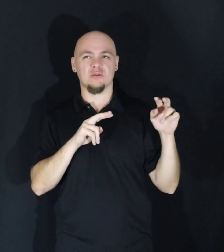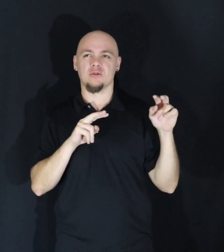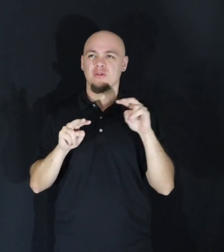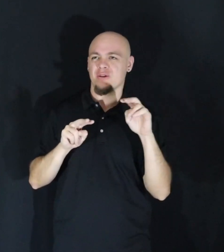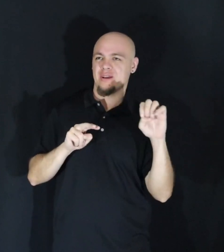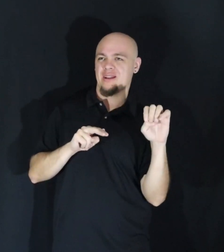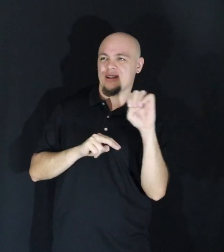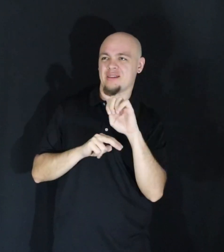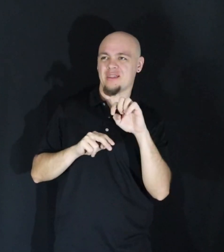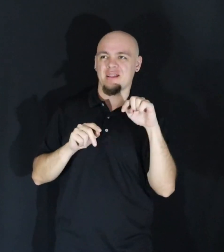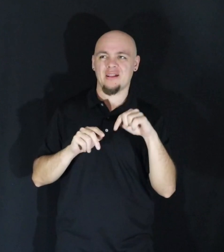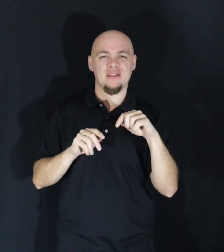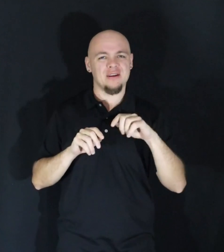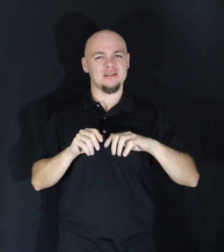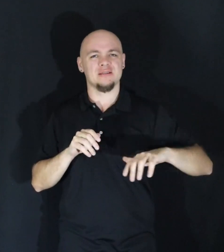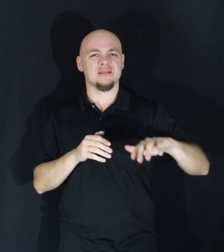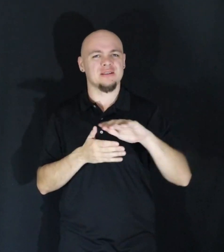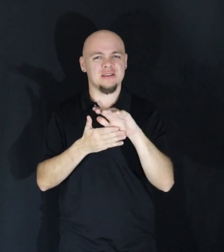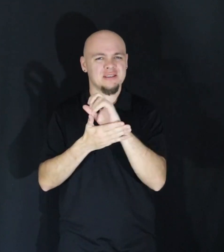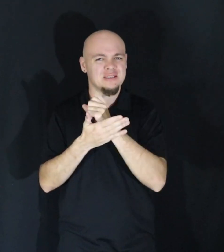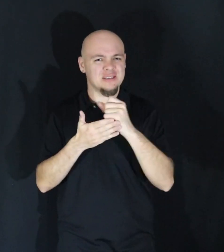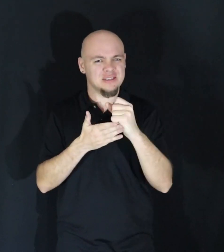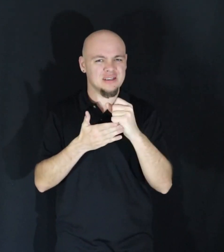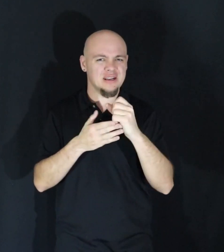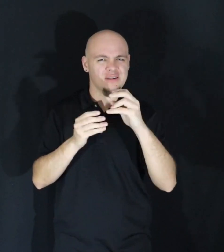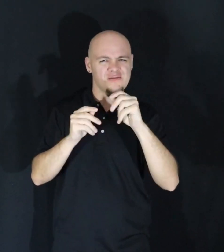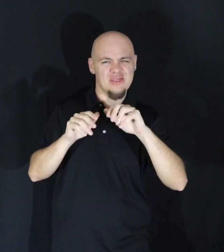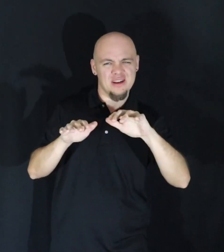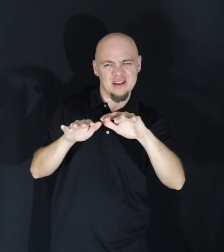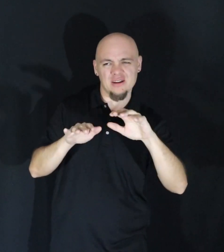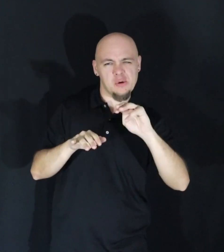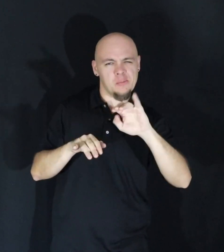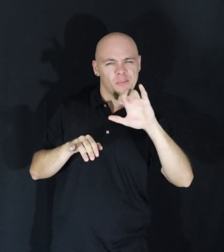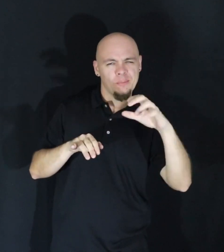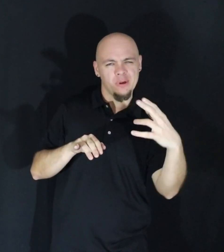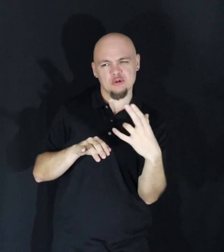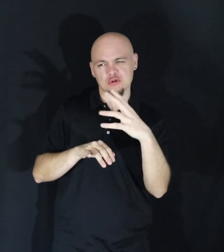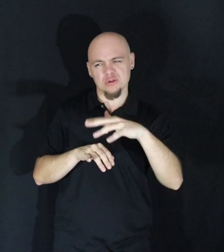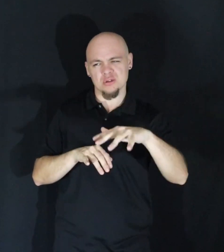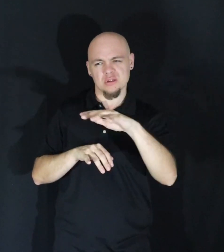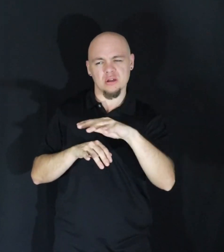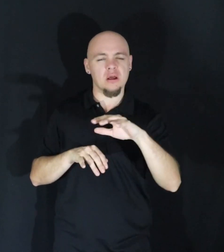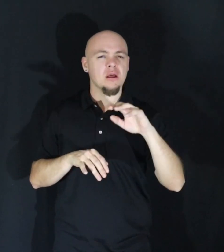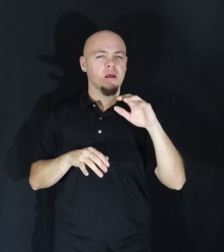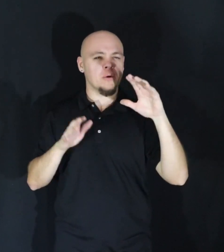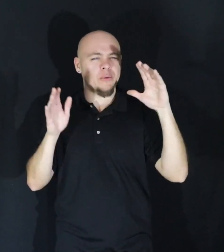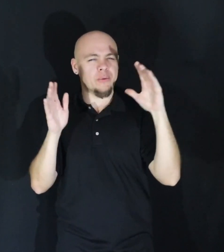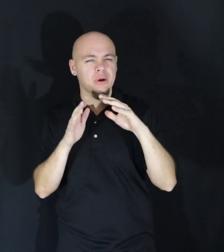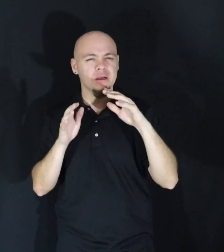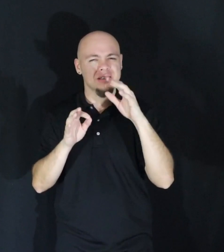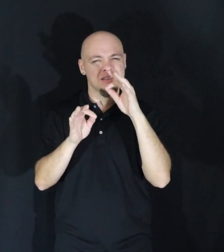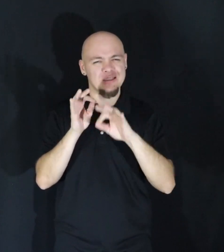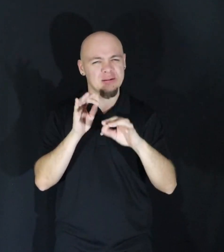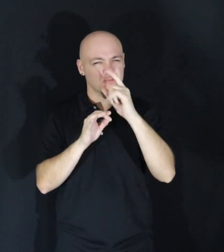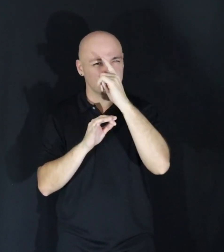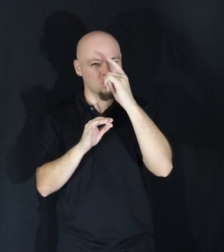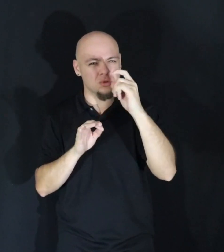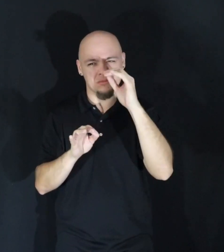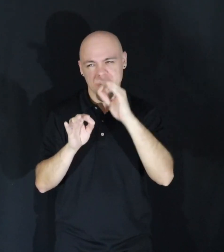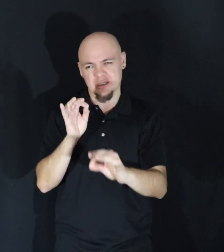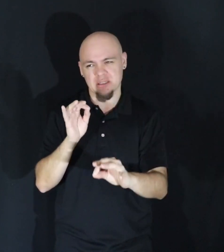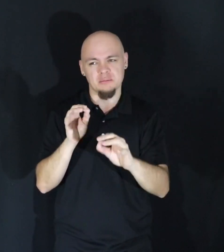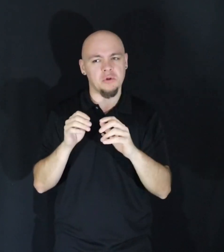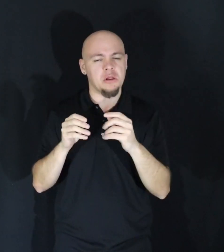was our sacred raw speck of dust on the land of Michigan, and on that speck we were living microscopic, simple dreams, simple sins. But